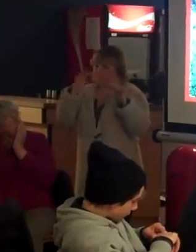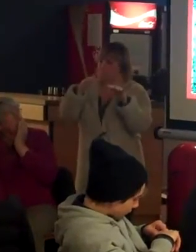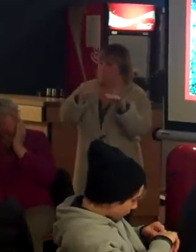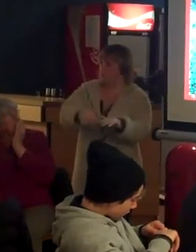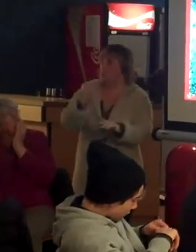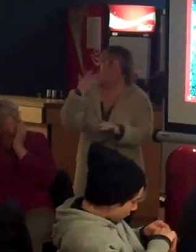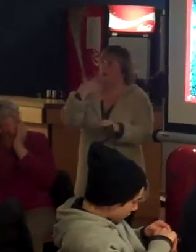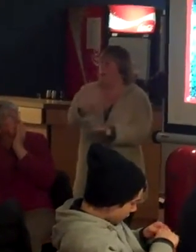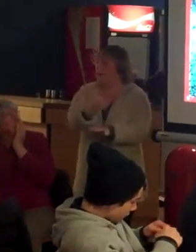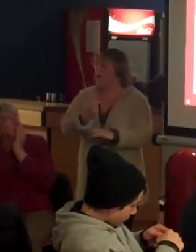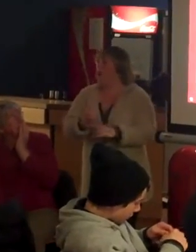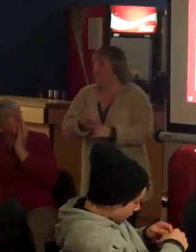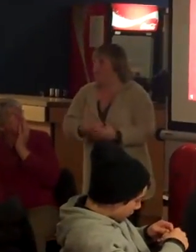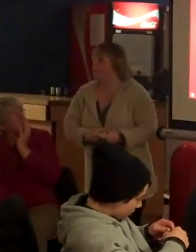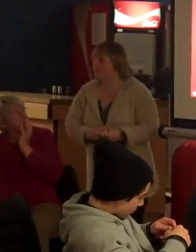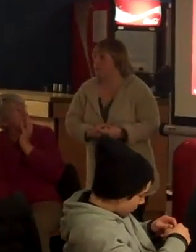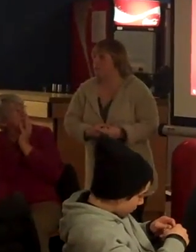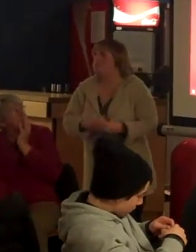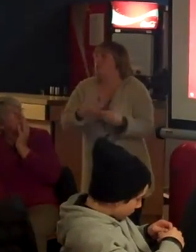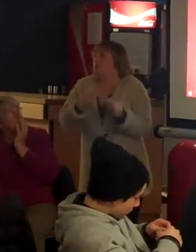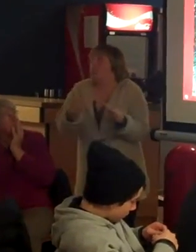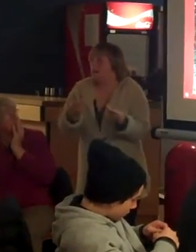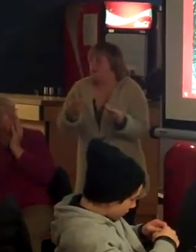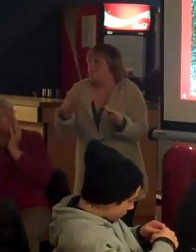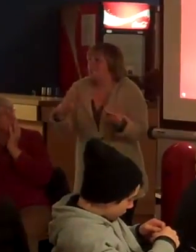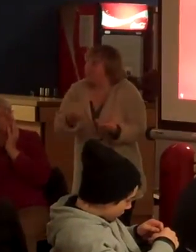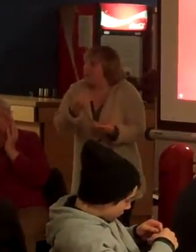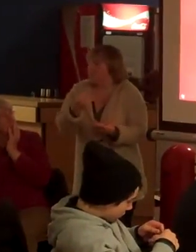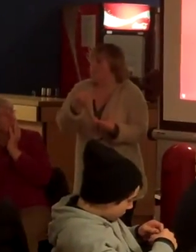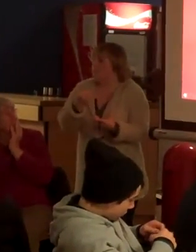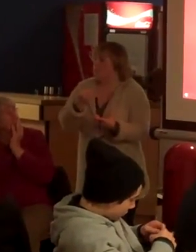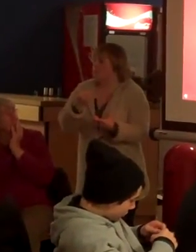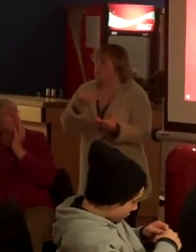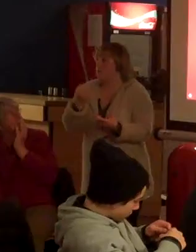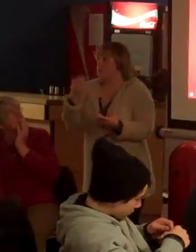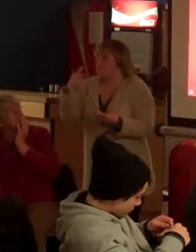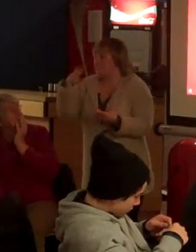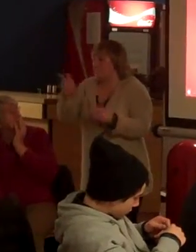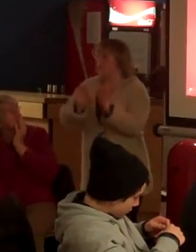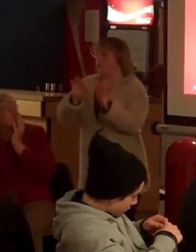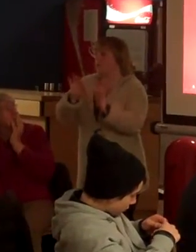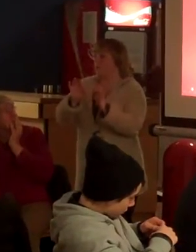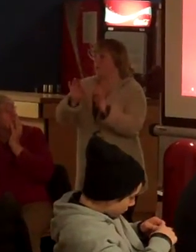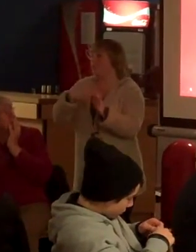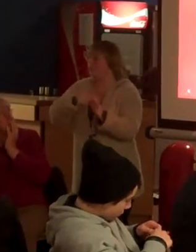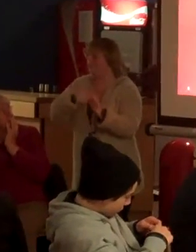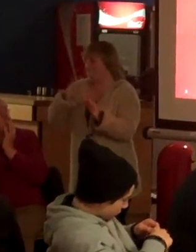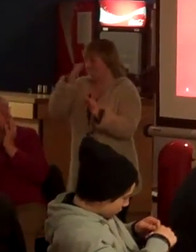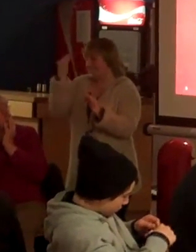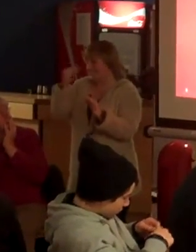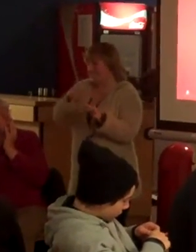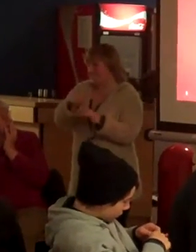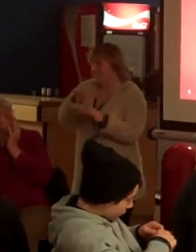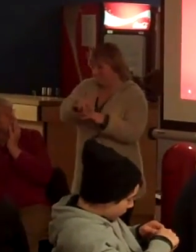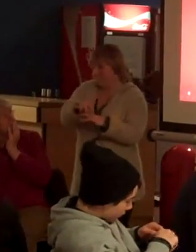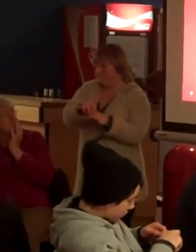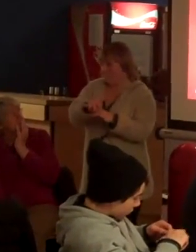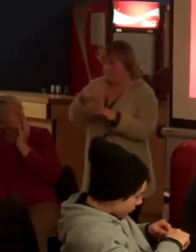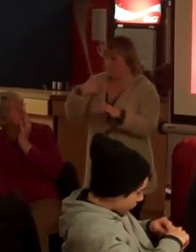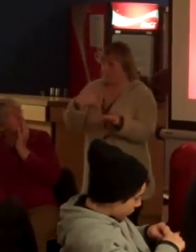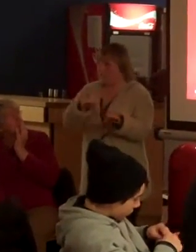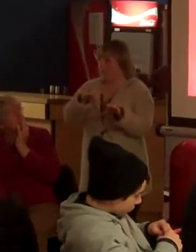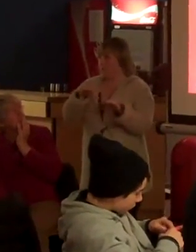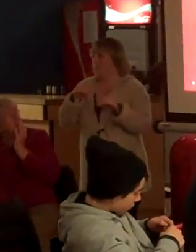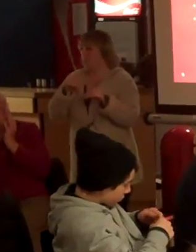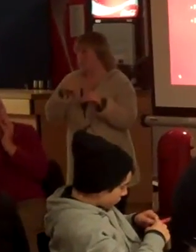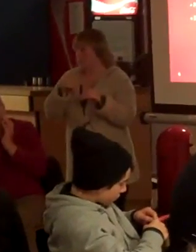water, which of course unfortunately contains 80% of the diseases people get. What do